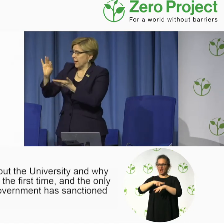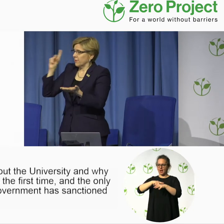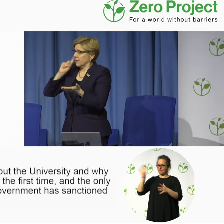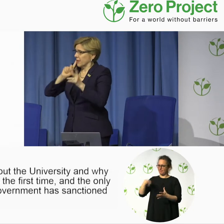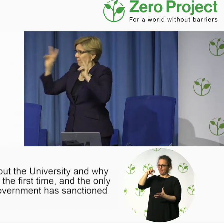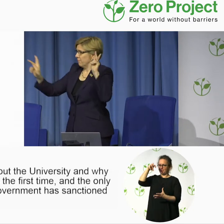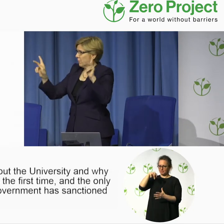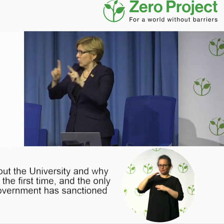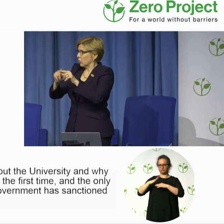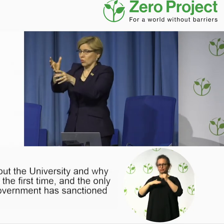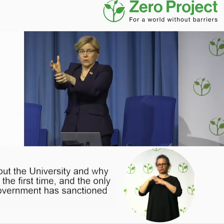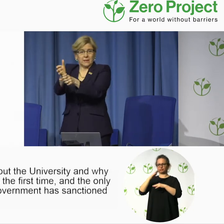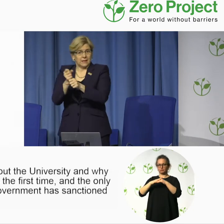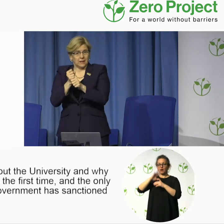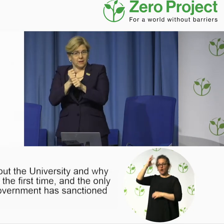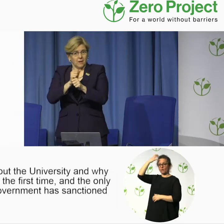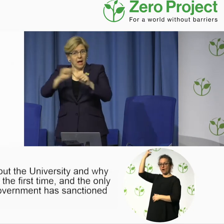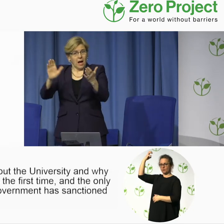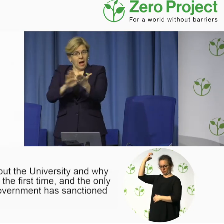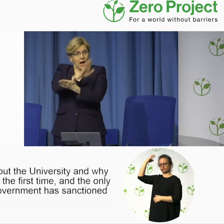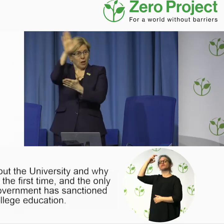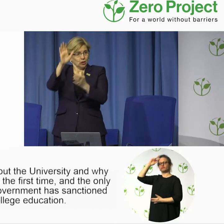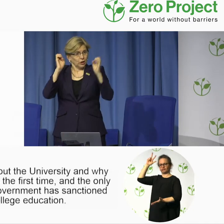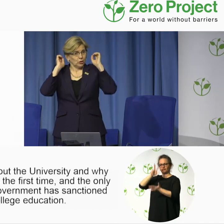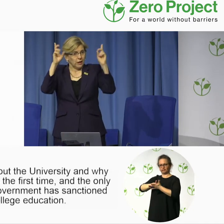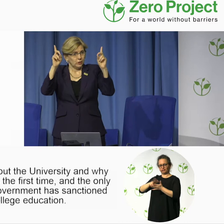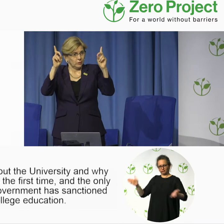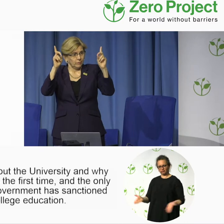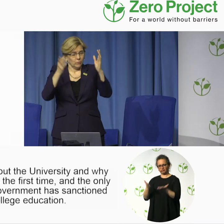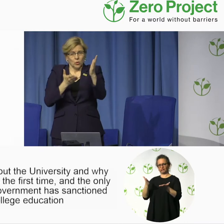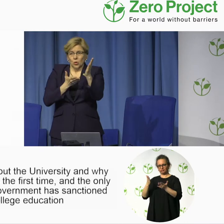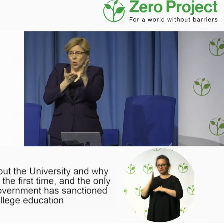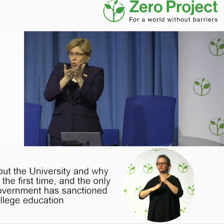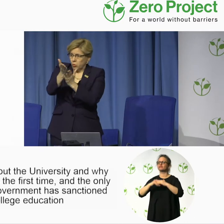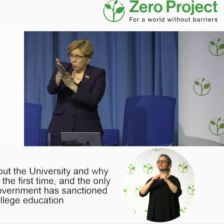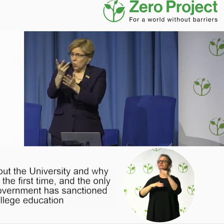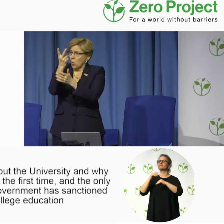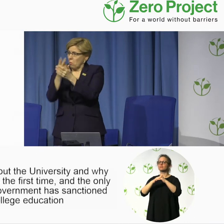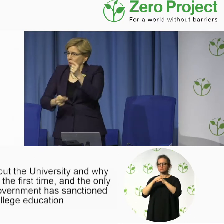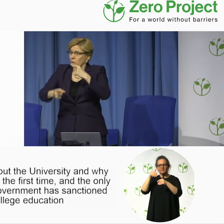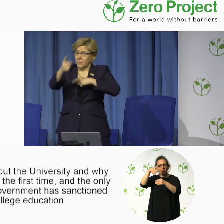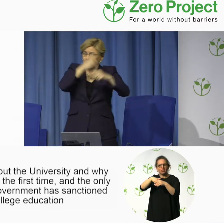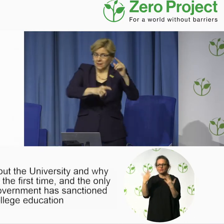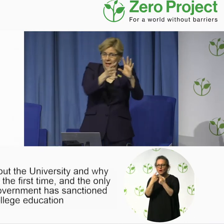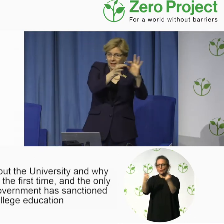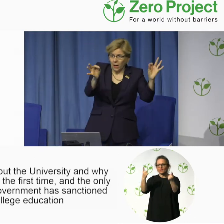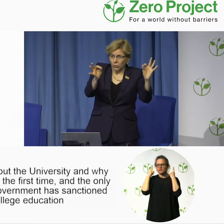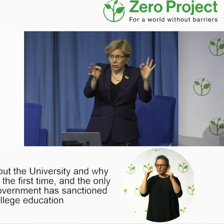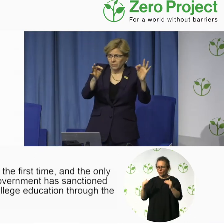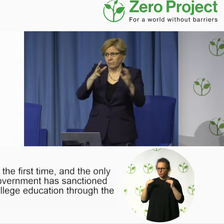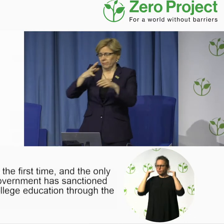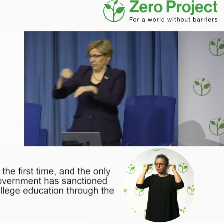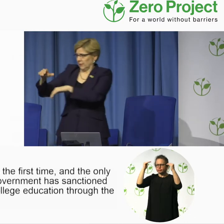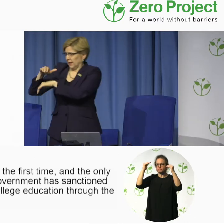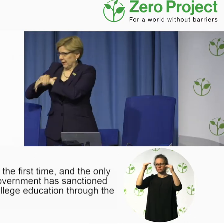has sanctioned the rights of deaf people to receive a college education through the use